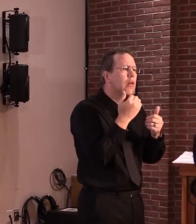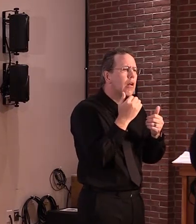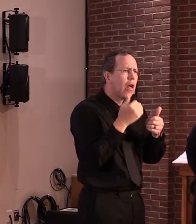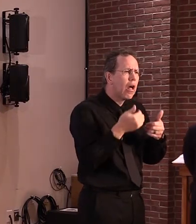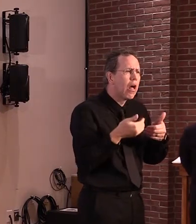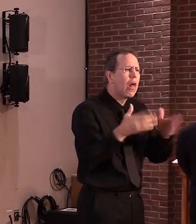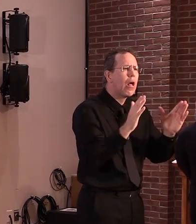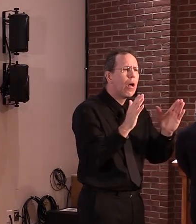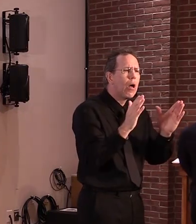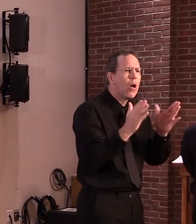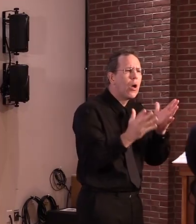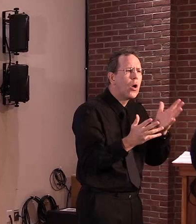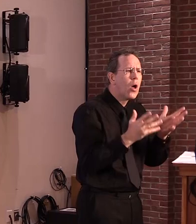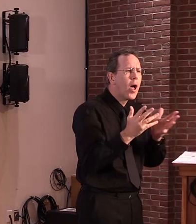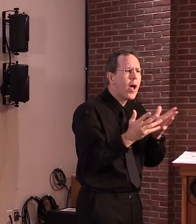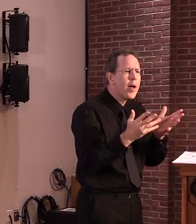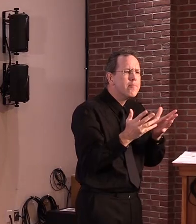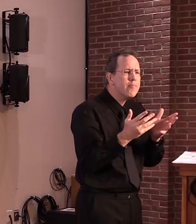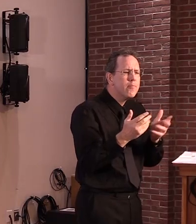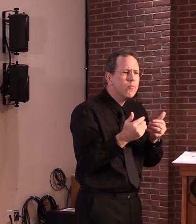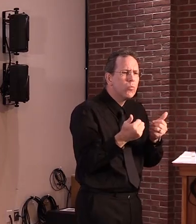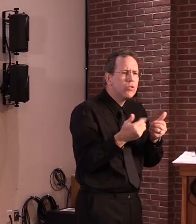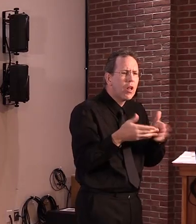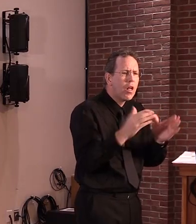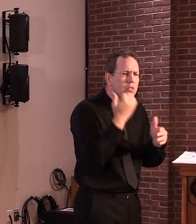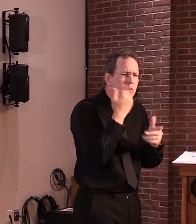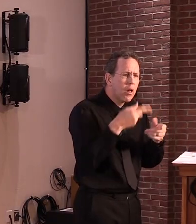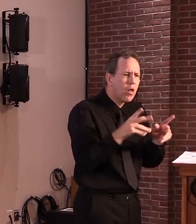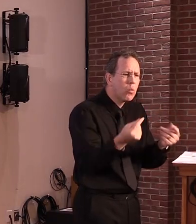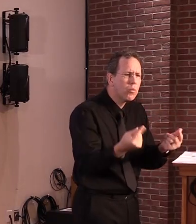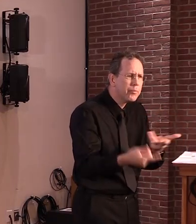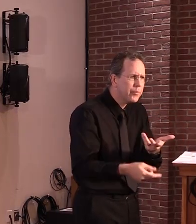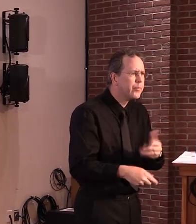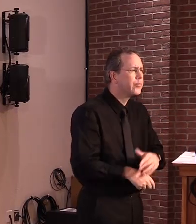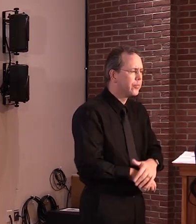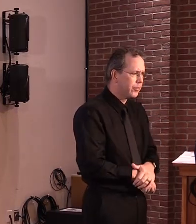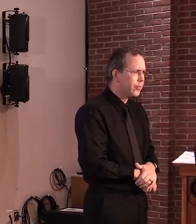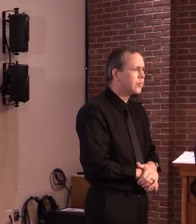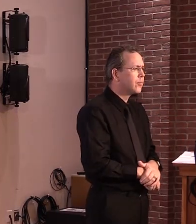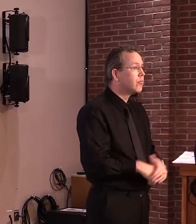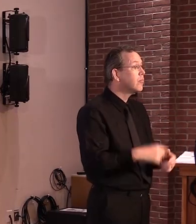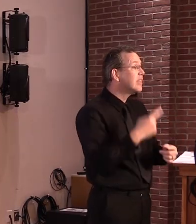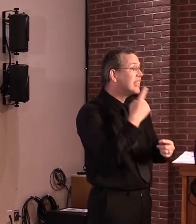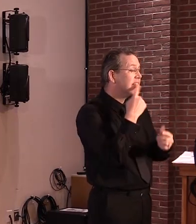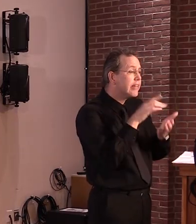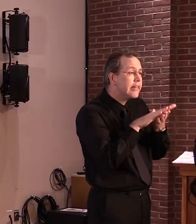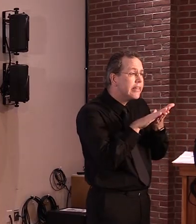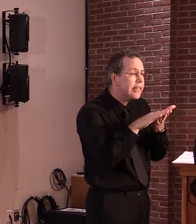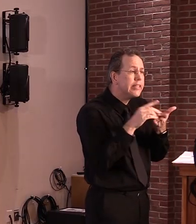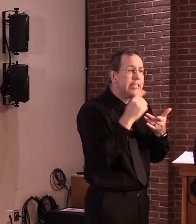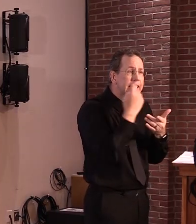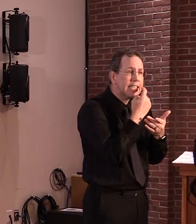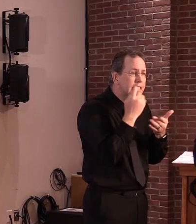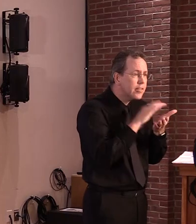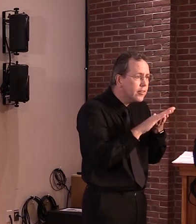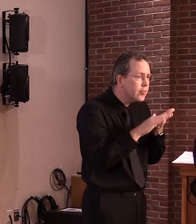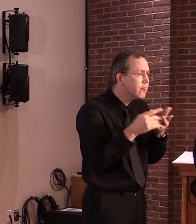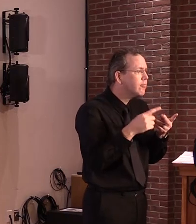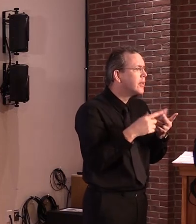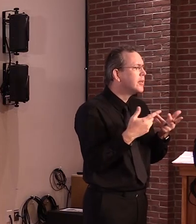hygienist or you're going for a dental hygiene appointment, traditionally there'll be an ultrasonic phase in the